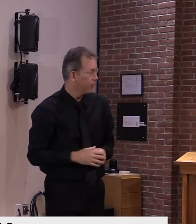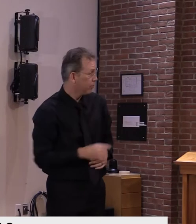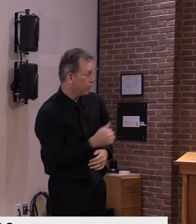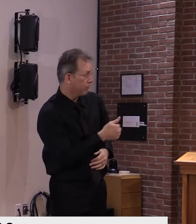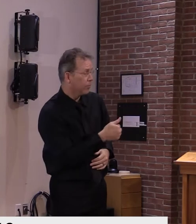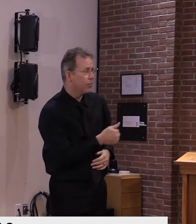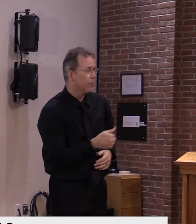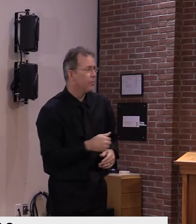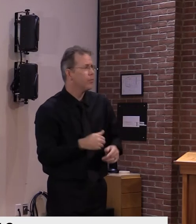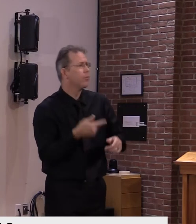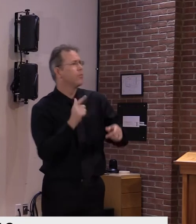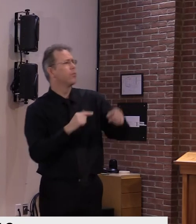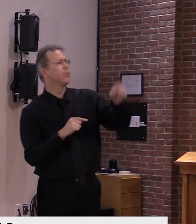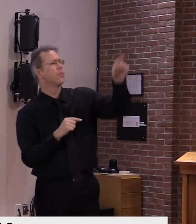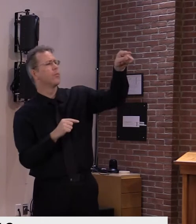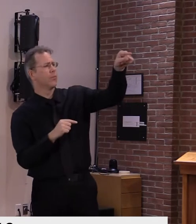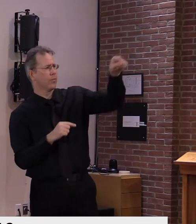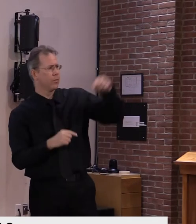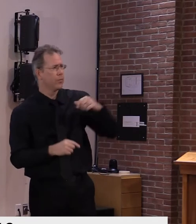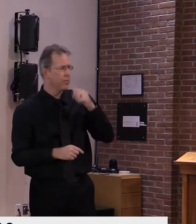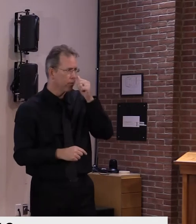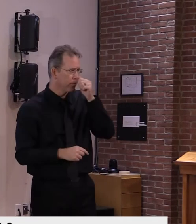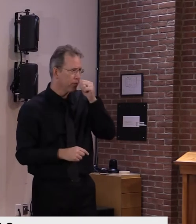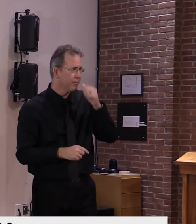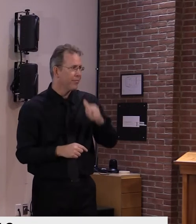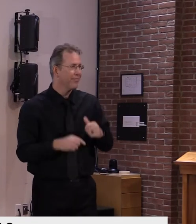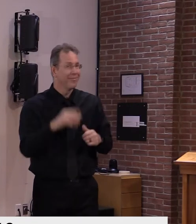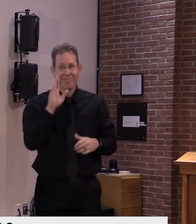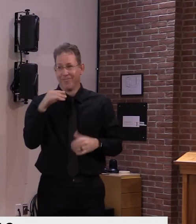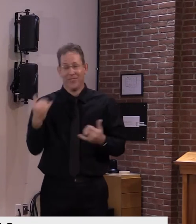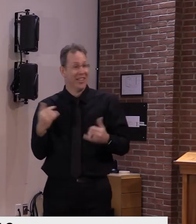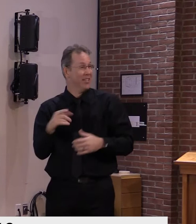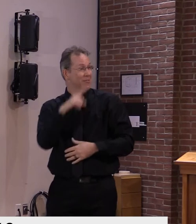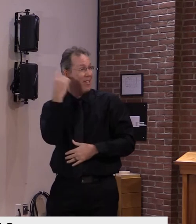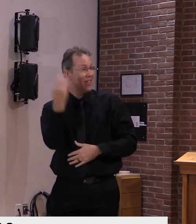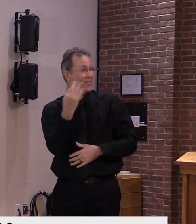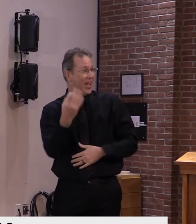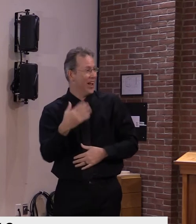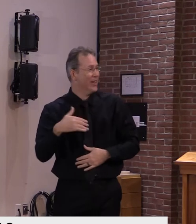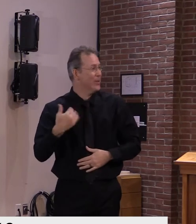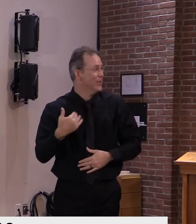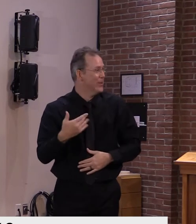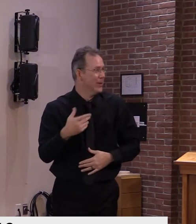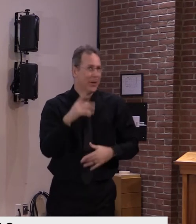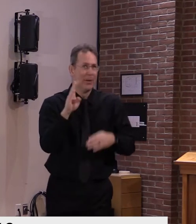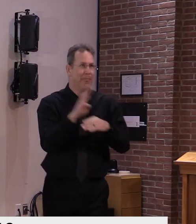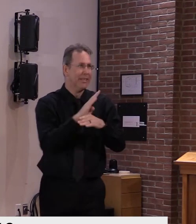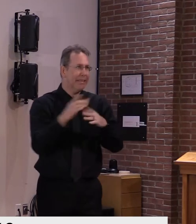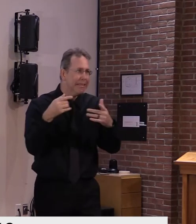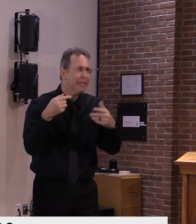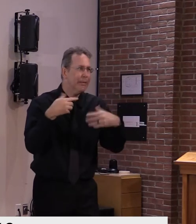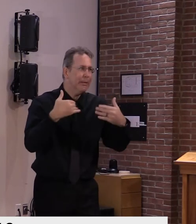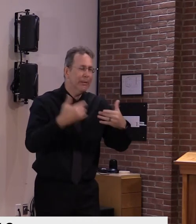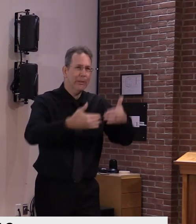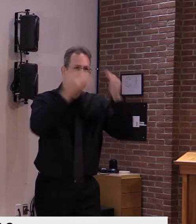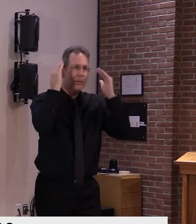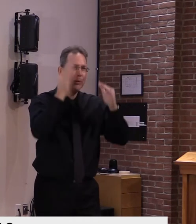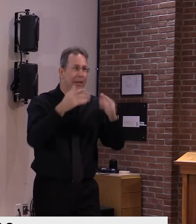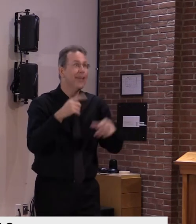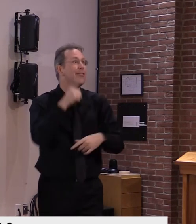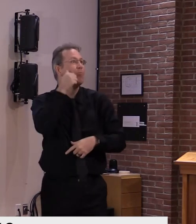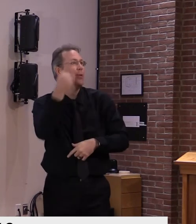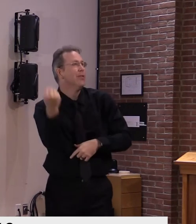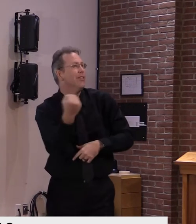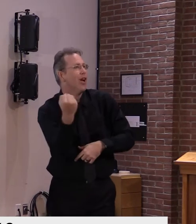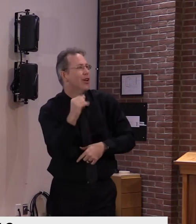Today's obviously Black Friday, tomorrow's Small Business Saturday, and a lot of Vermonters are probably planning on spending some money at our local